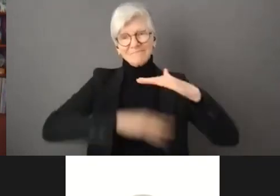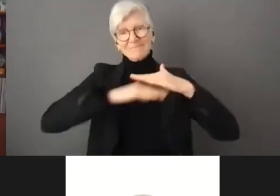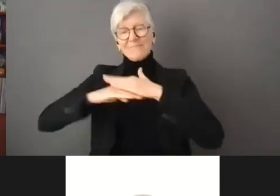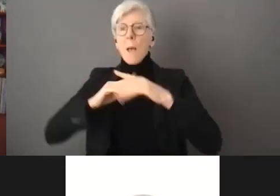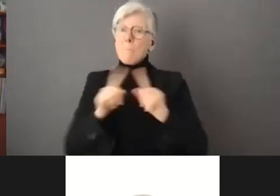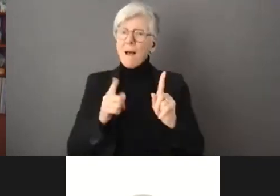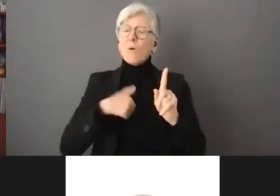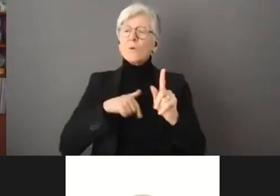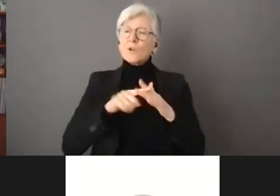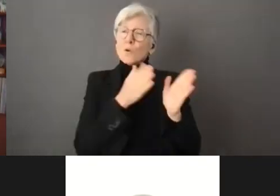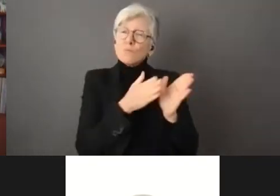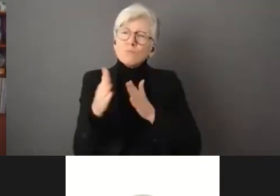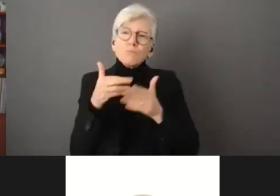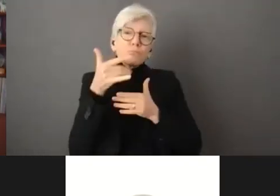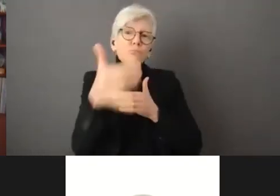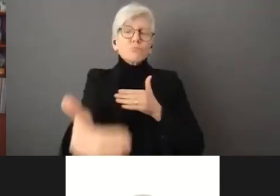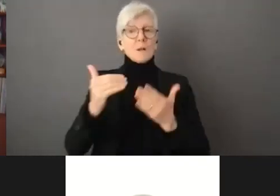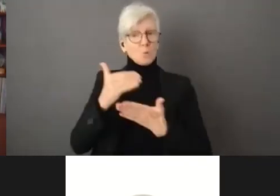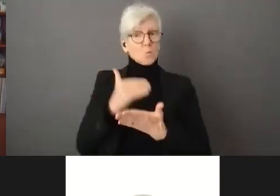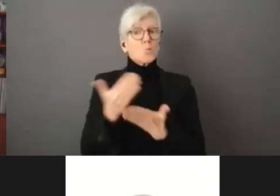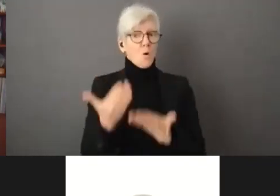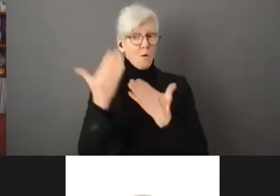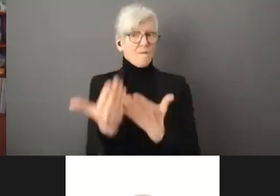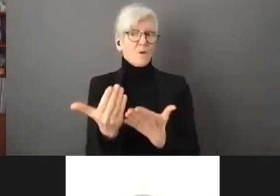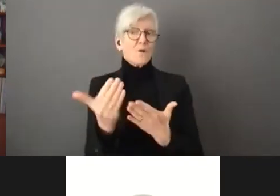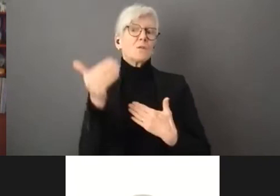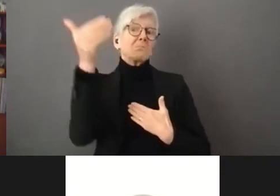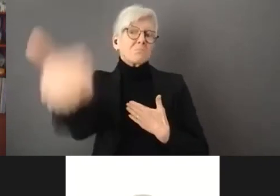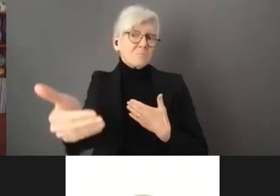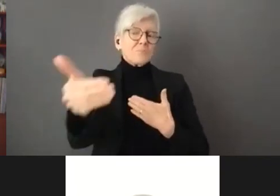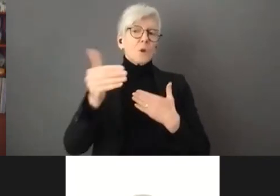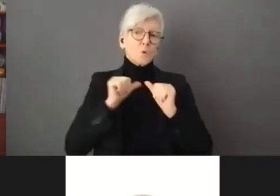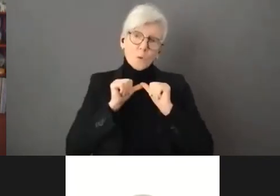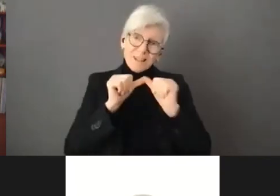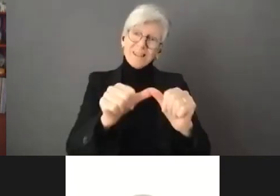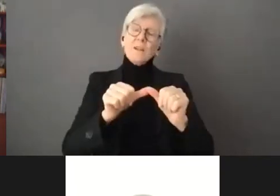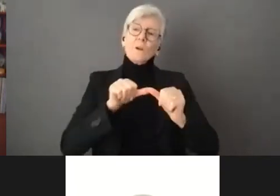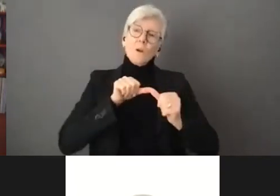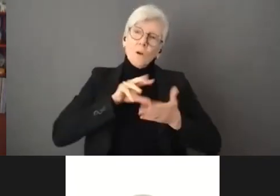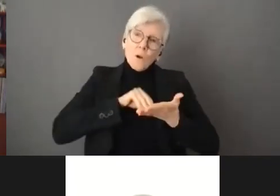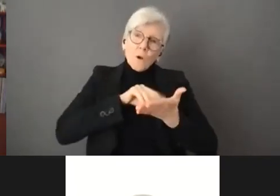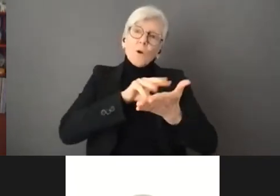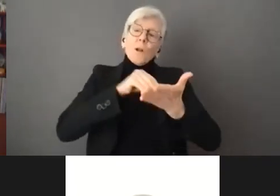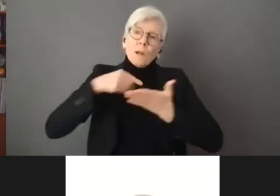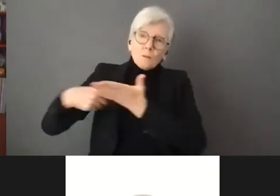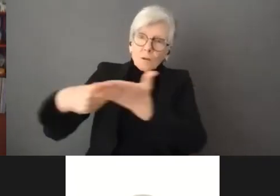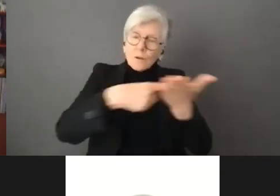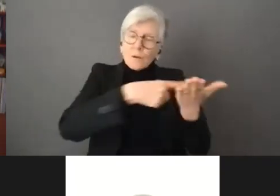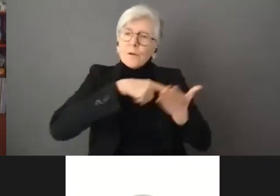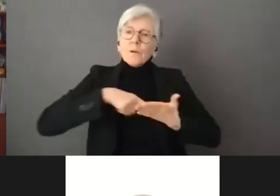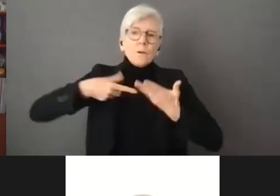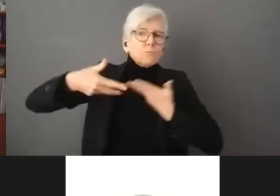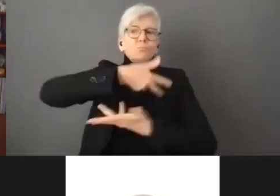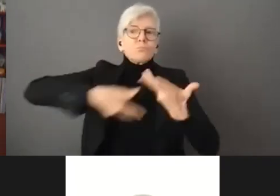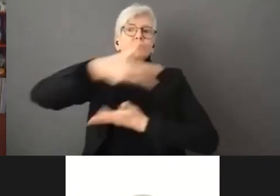next educational offerings to our community to continue this very important conversation with everyone in the